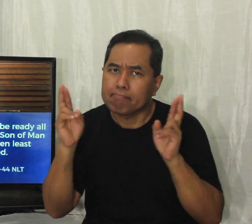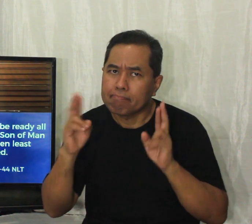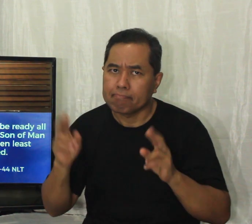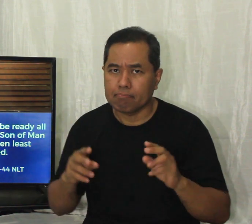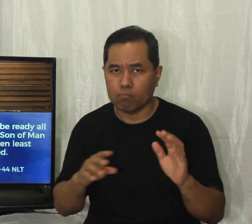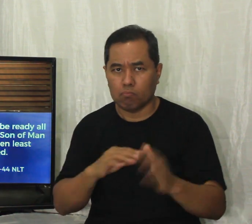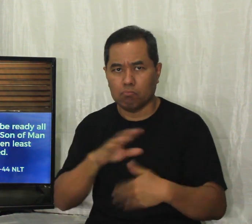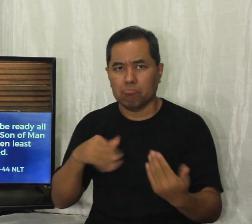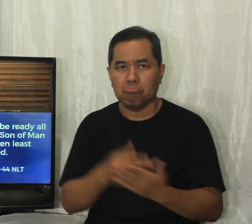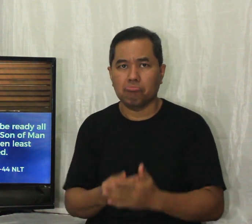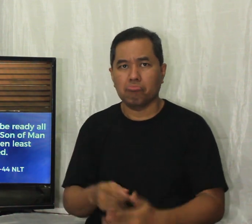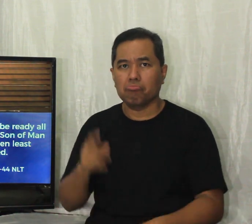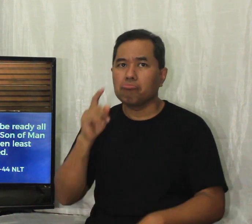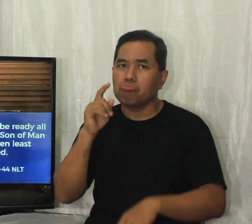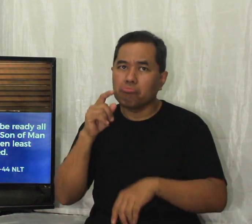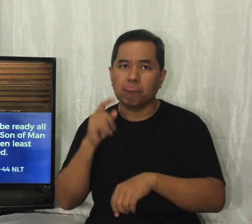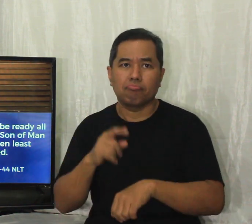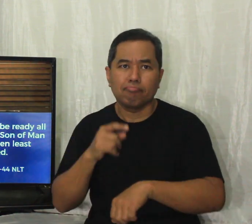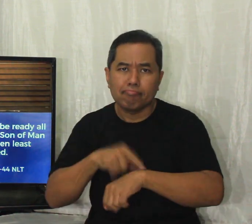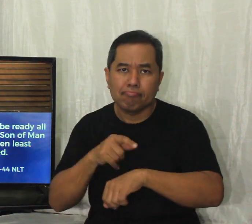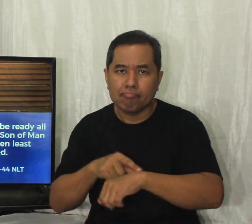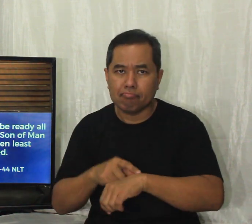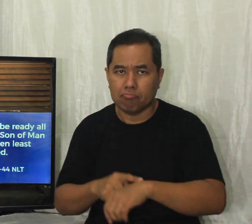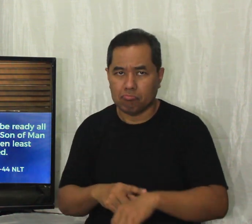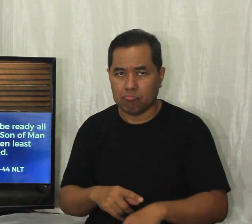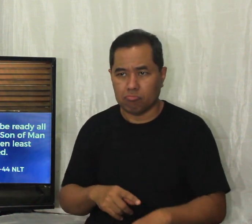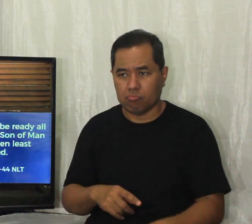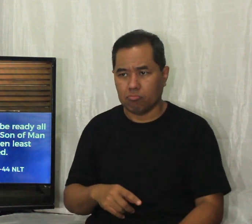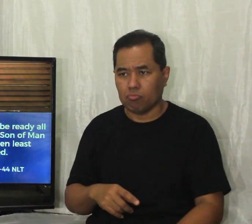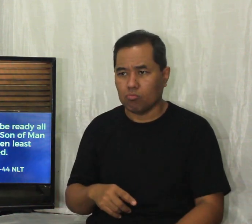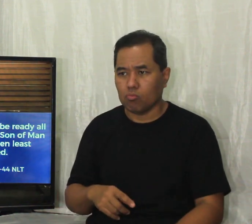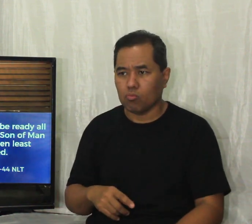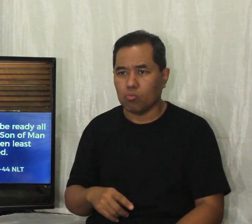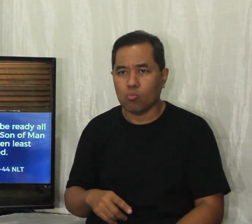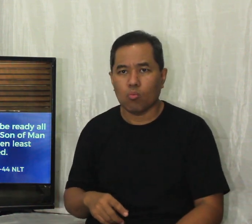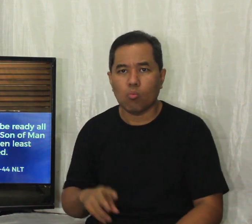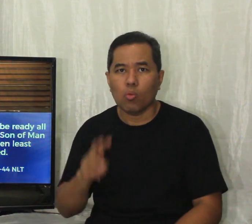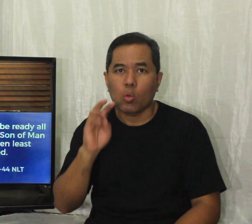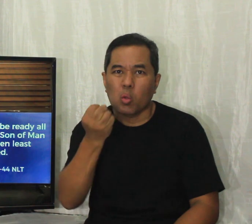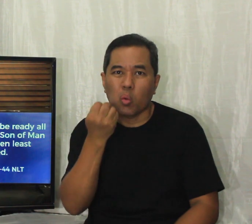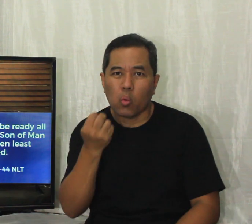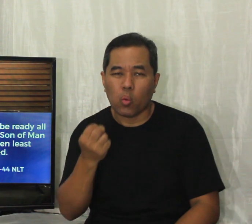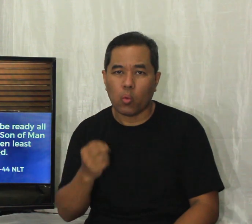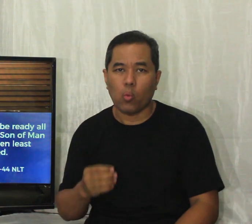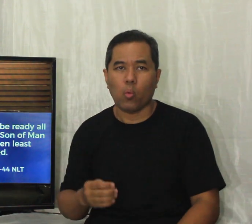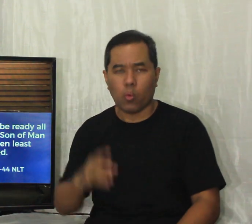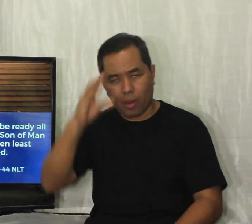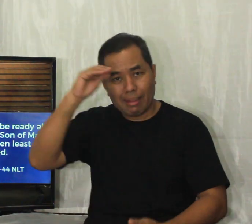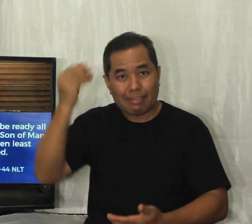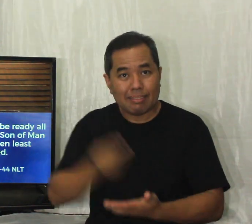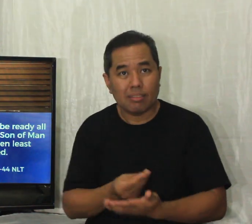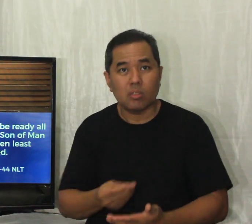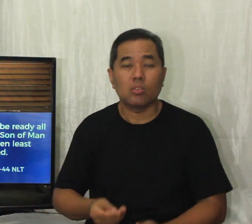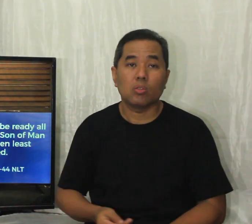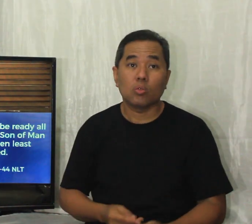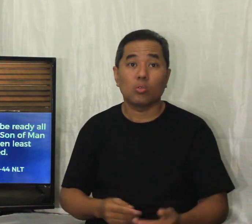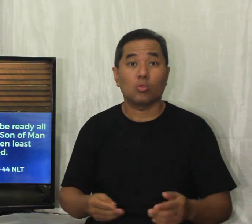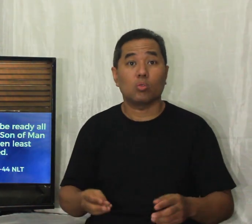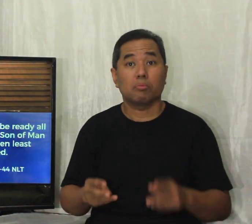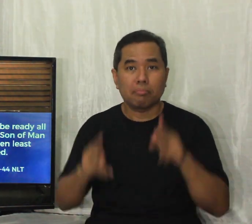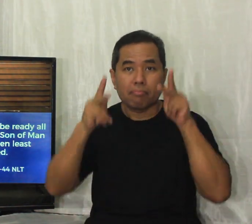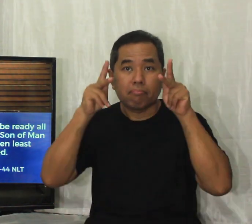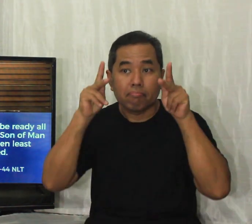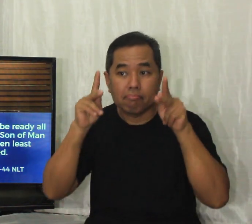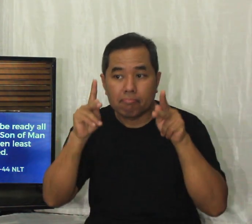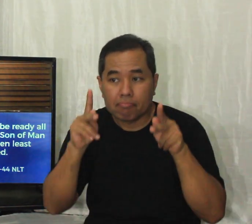time, for the Son of Man will come when least expected. So the illustration that Jesus uses is just